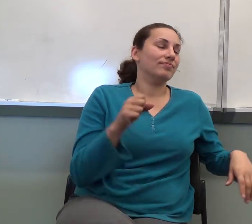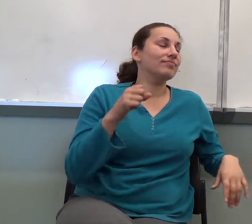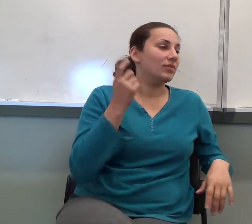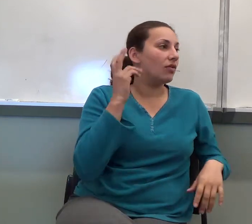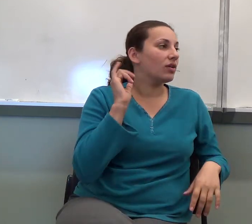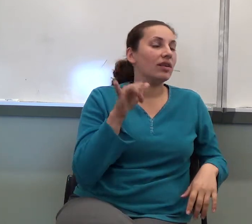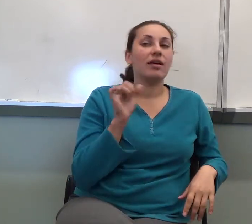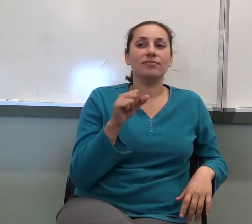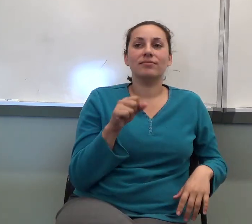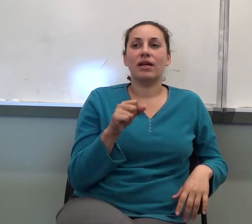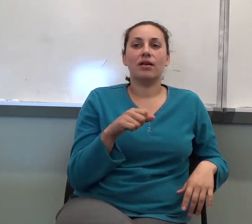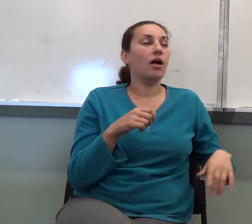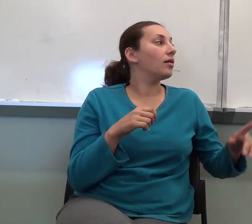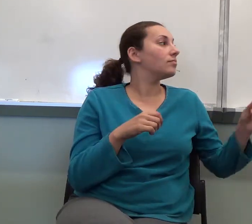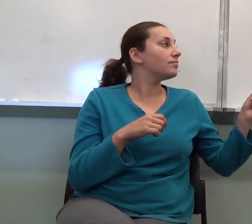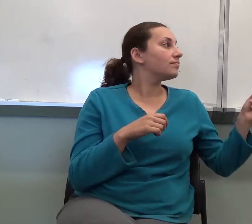354 grams,